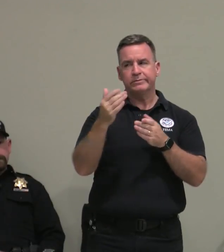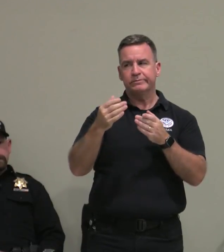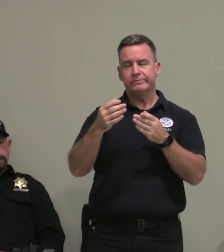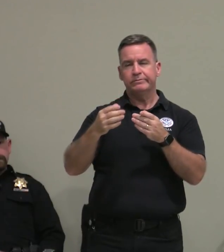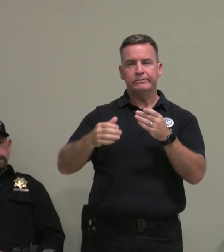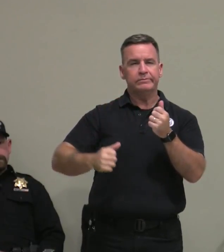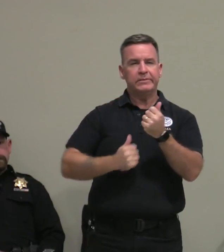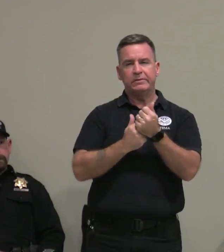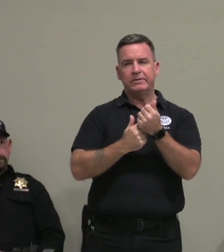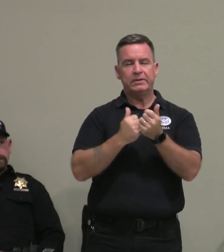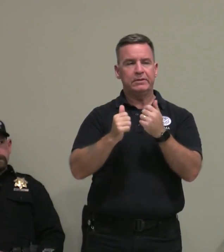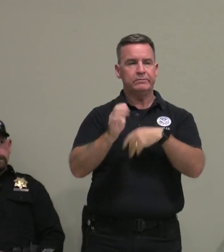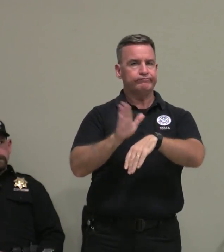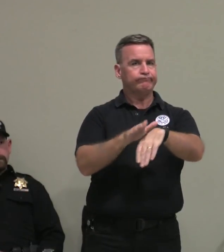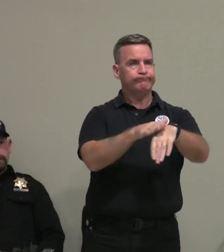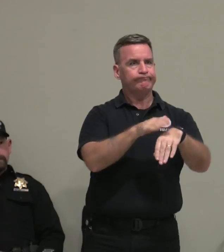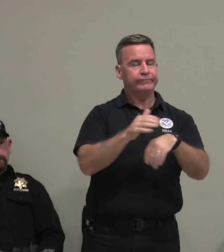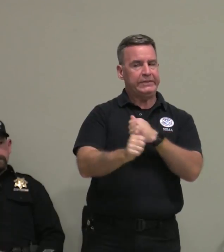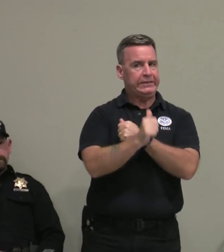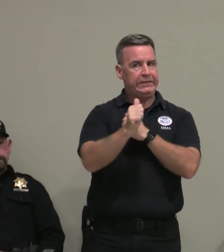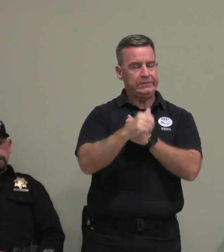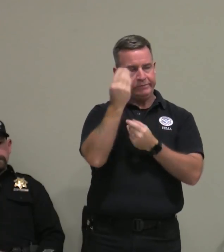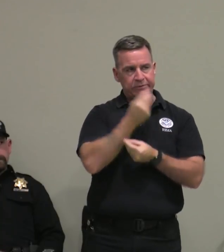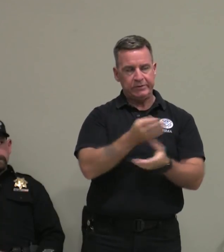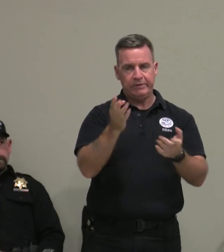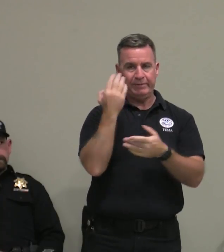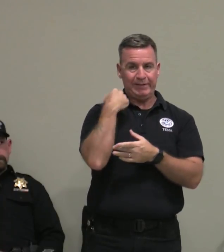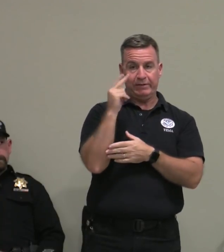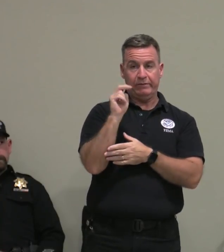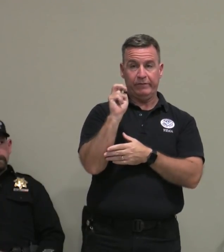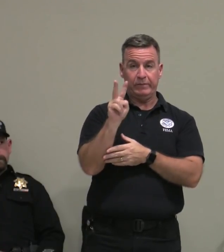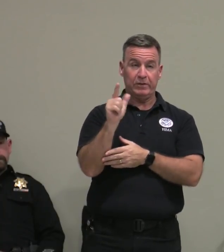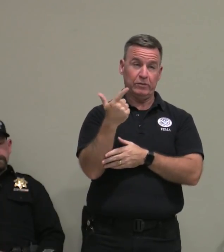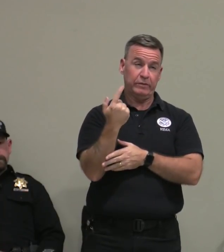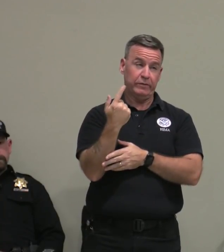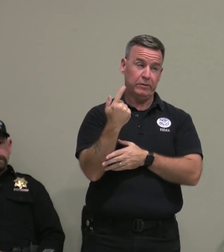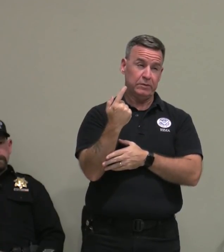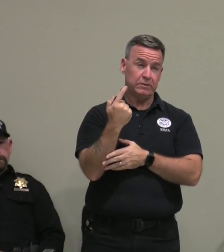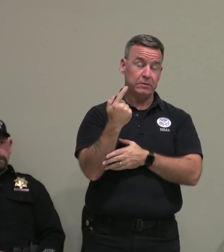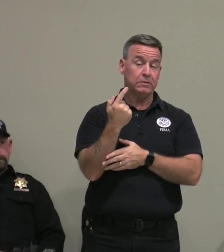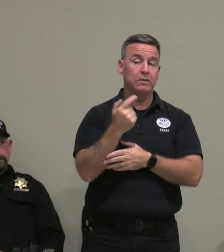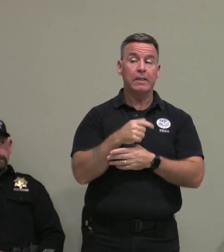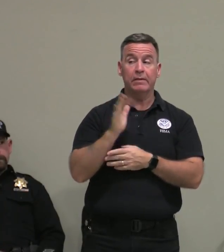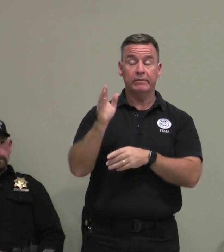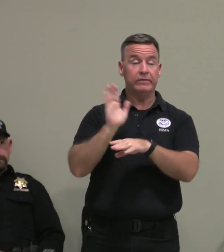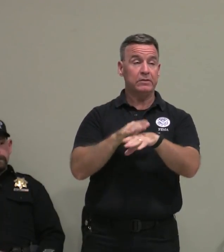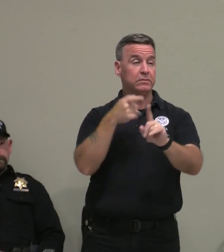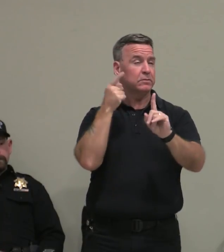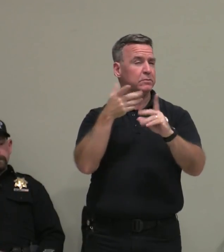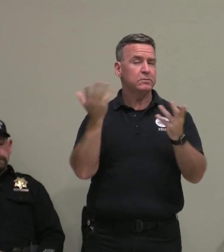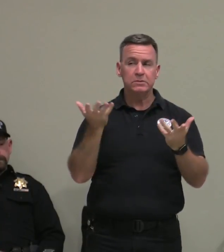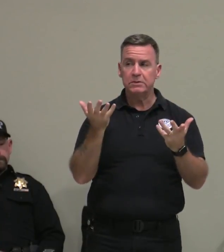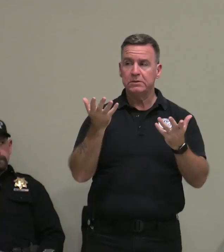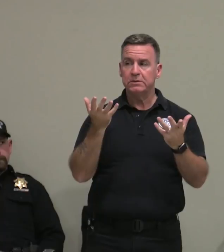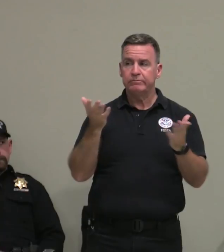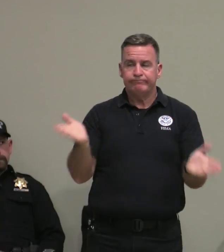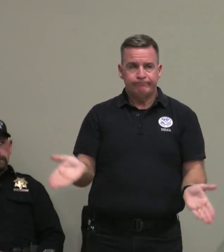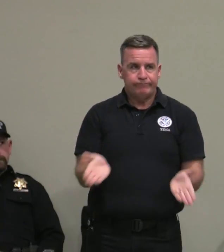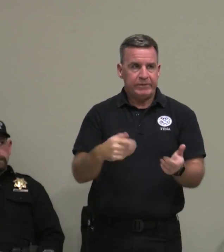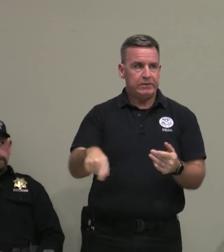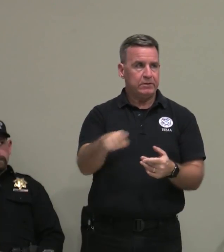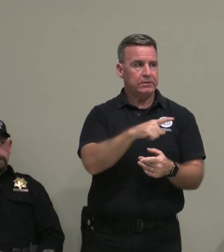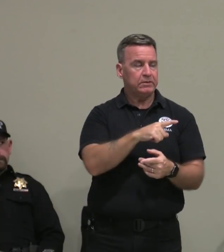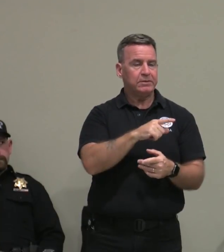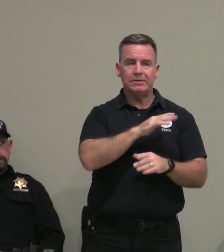a hazard advisory that we put out on November 21st. And the purpose of that advisory was to urge people